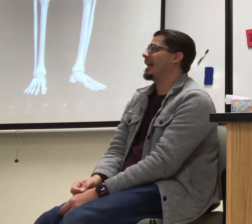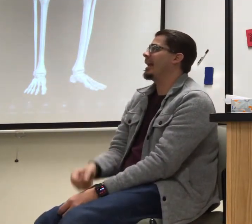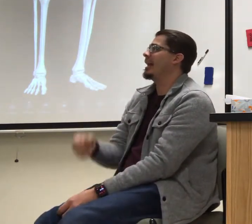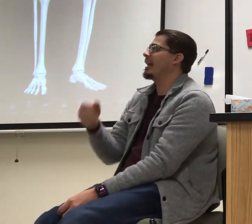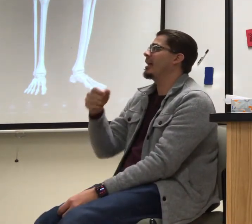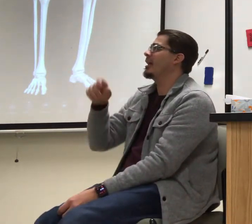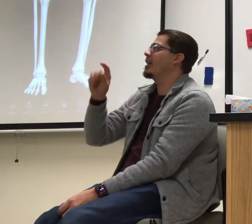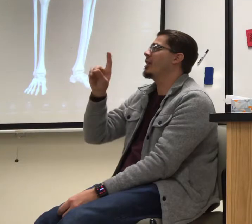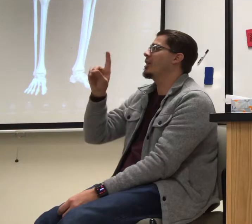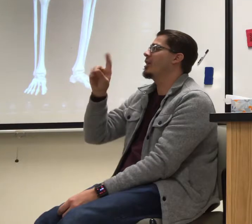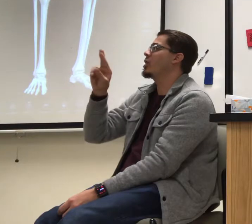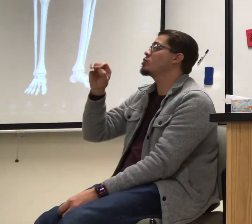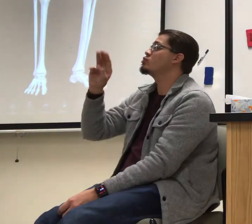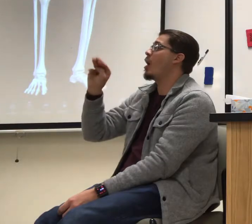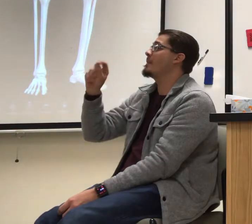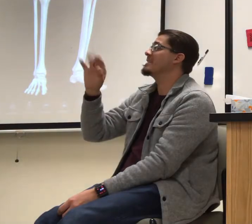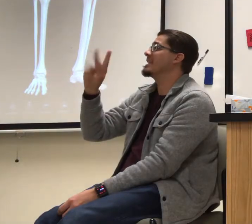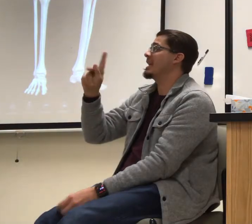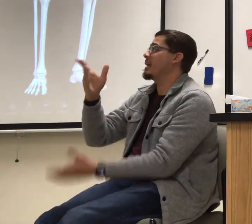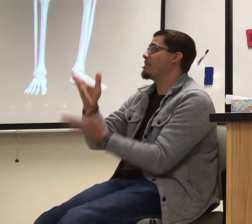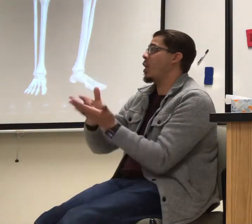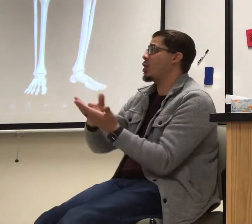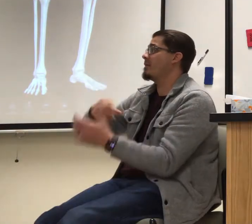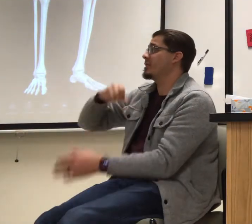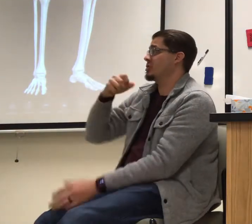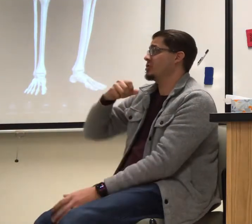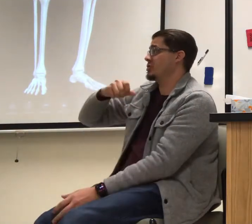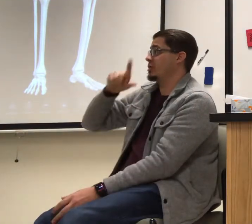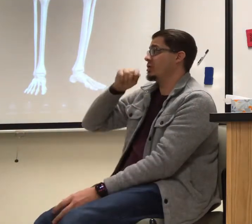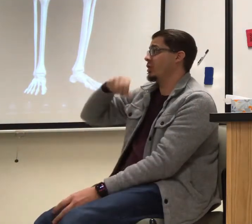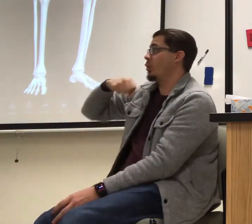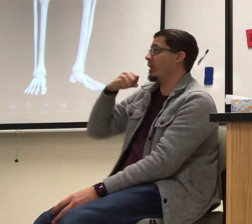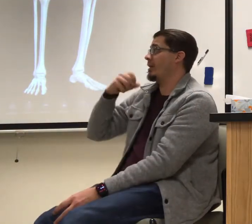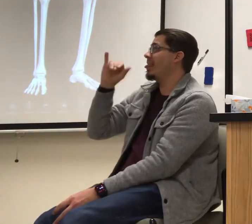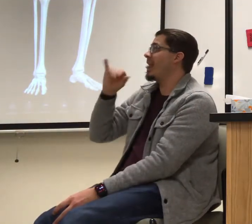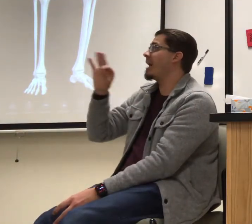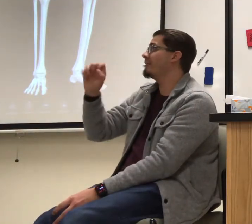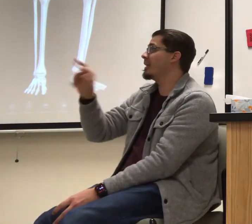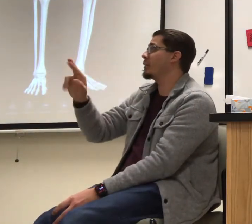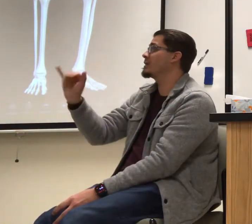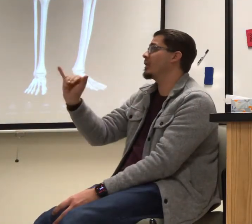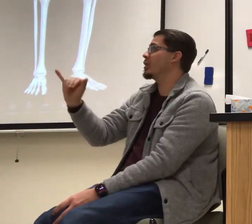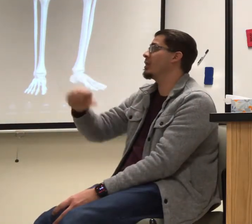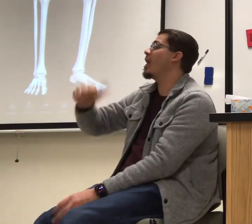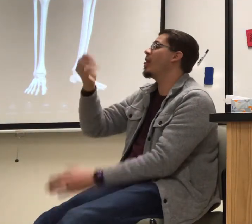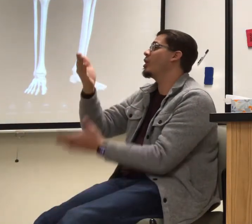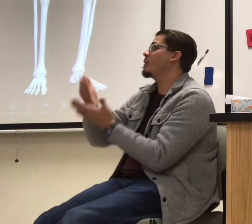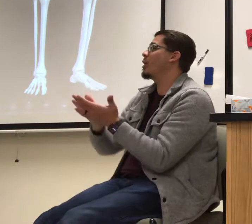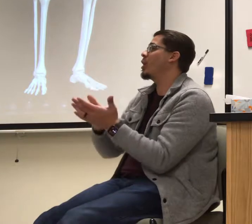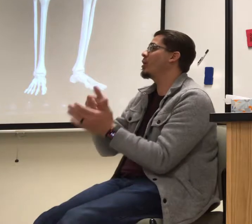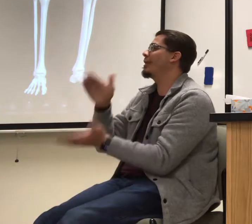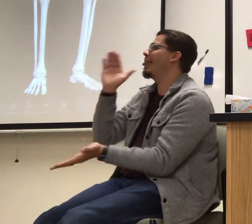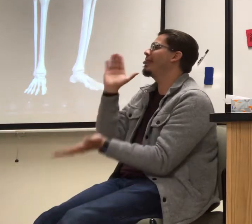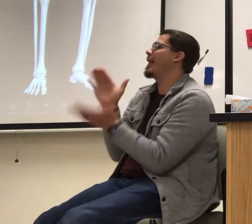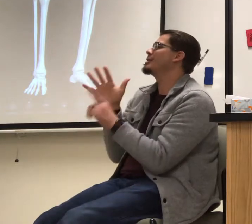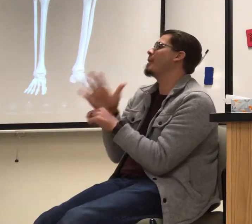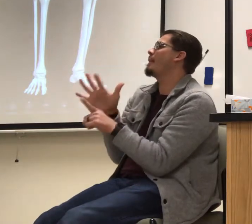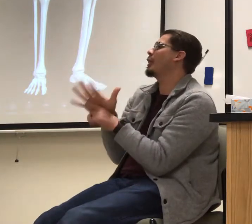what's the drumstick part of the chicken wing? That's like the feet. So then the other part of the chicken wing that's less